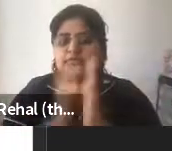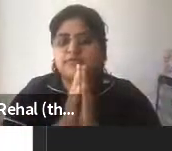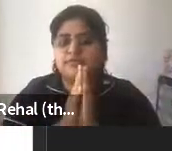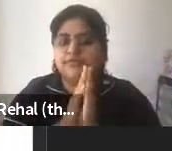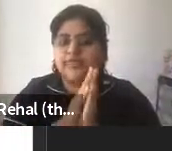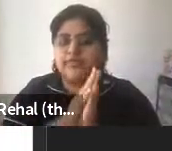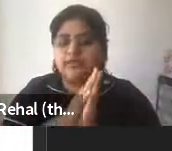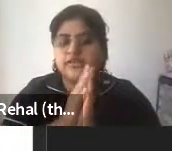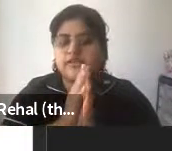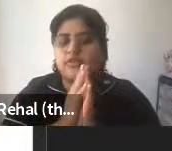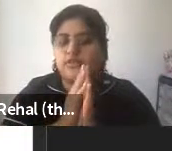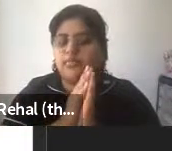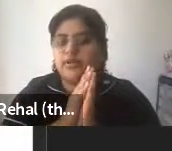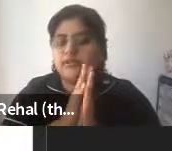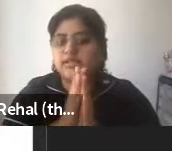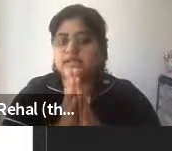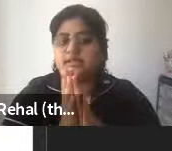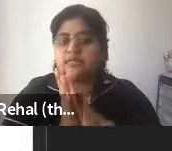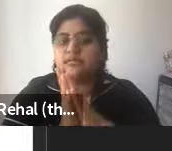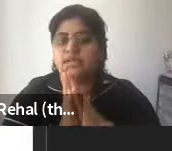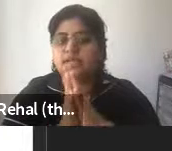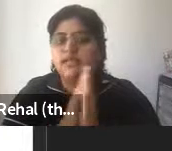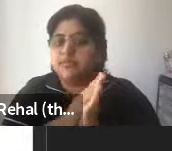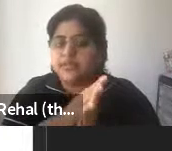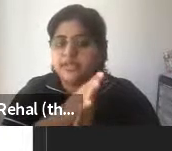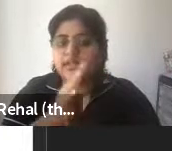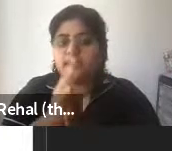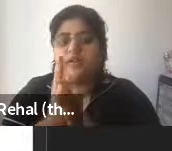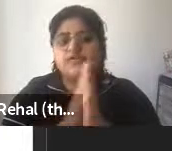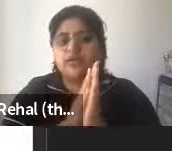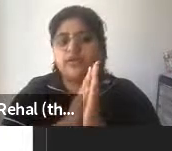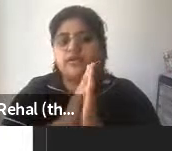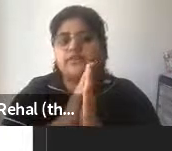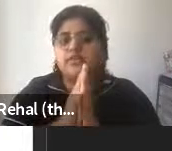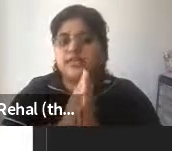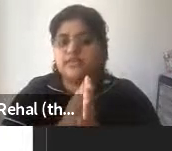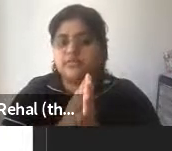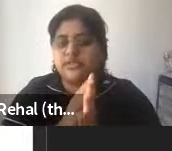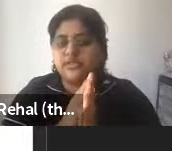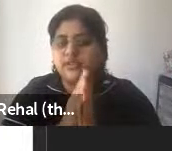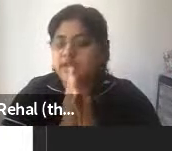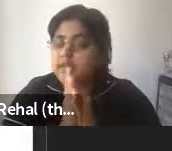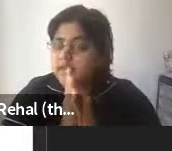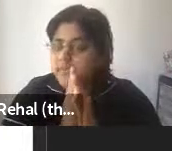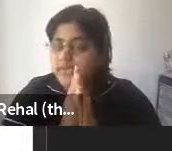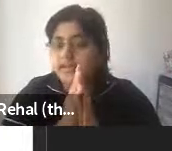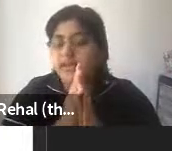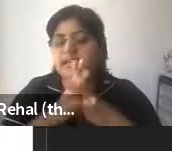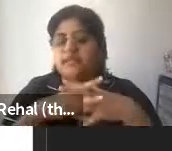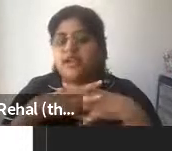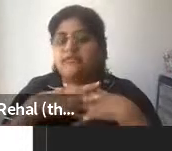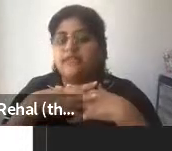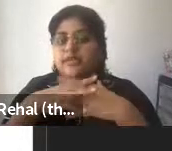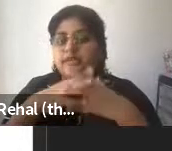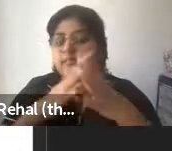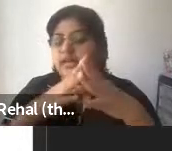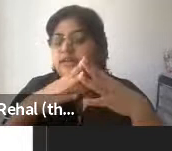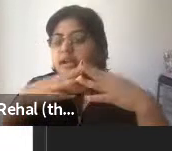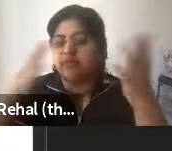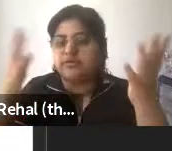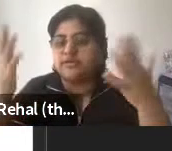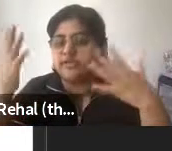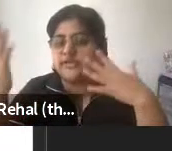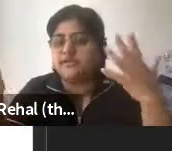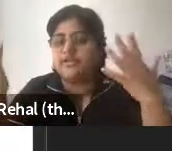zine featured 15 artists who were all part of the disabled community, also part of the 2SLGBTQIA community, and everybody was